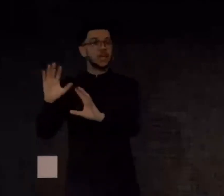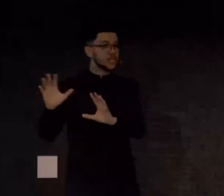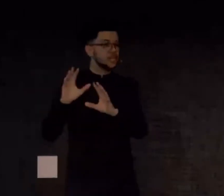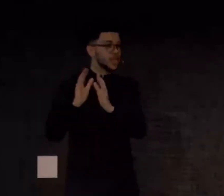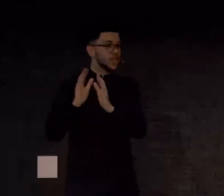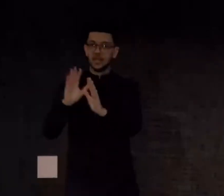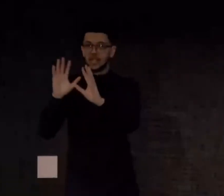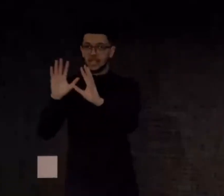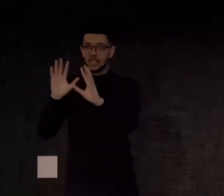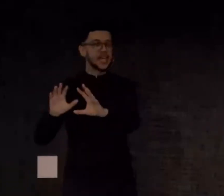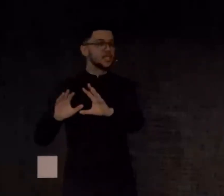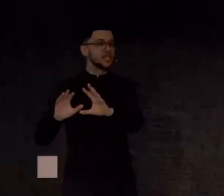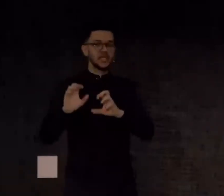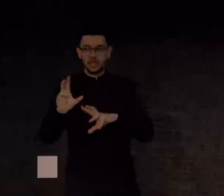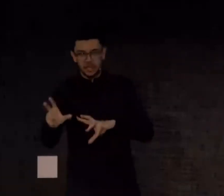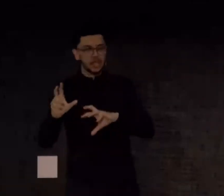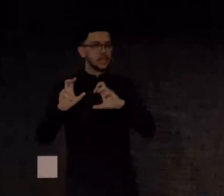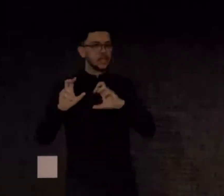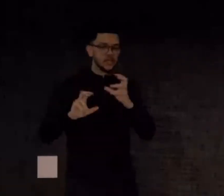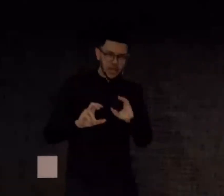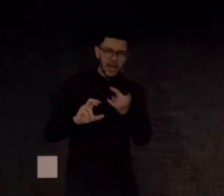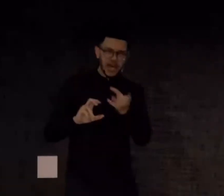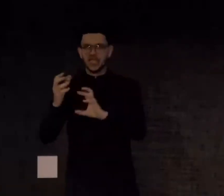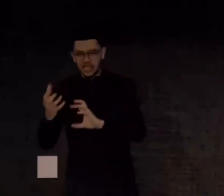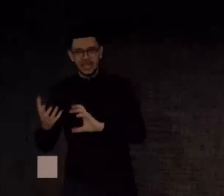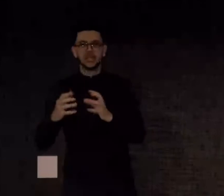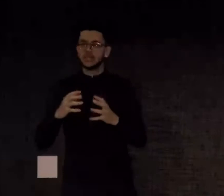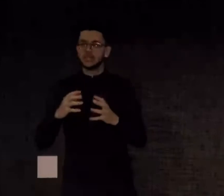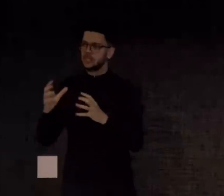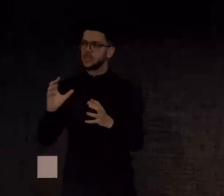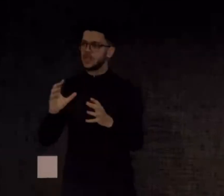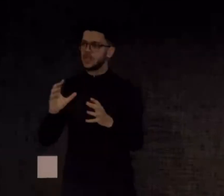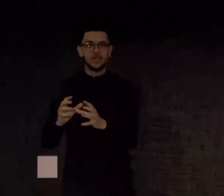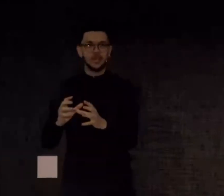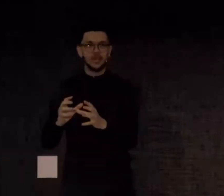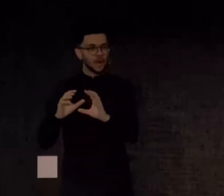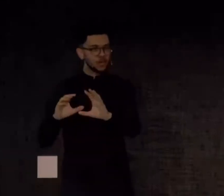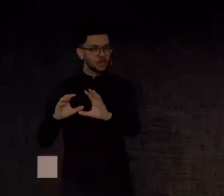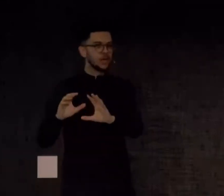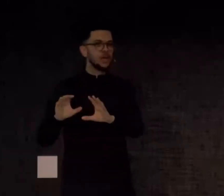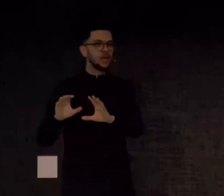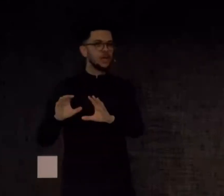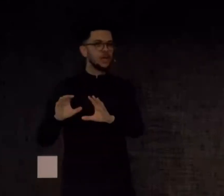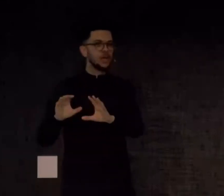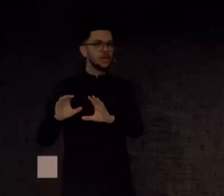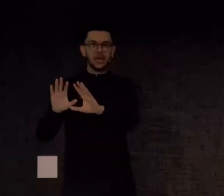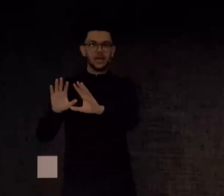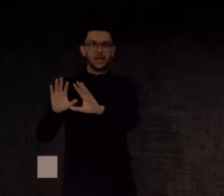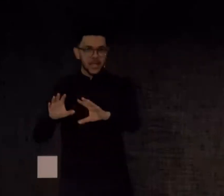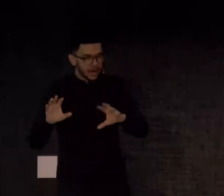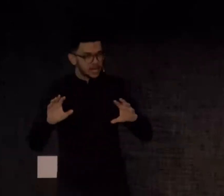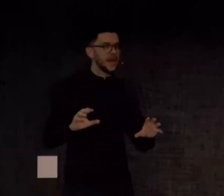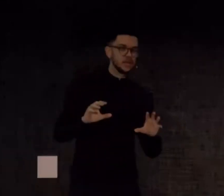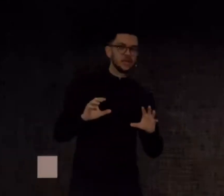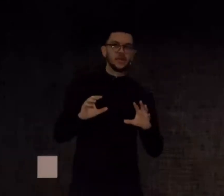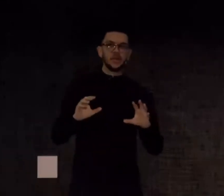the policies we think need to be changed, and these are the trade-offs and the tactical decisions we think need to be made. But hold on, let's take another